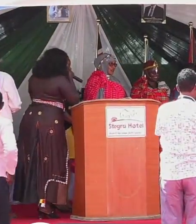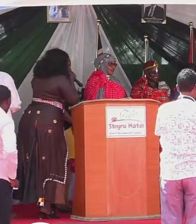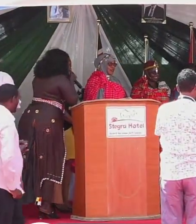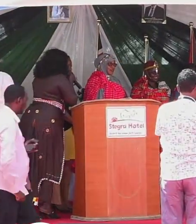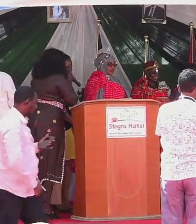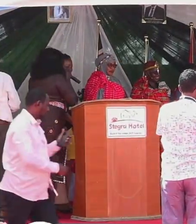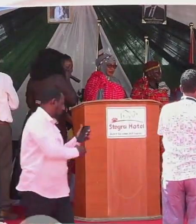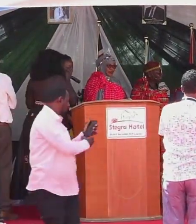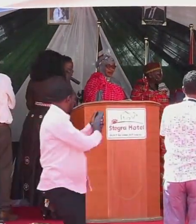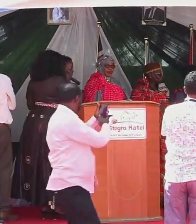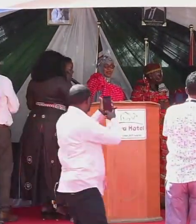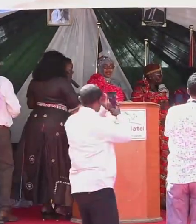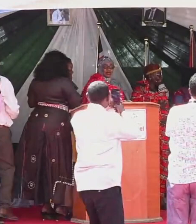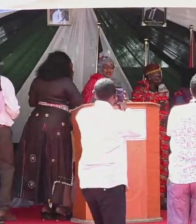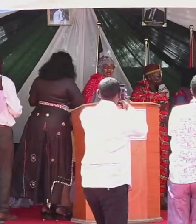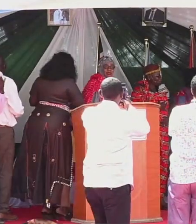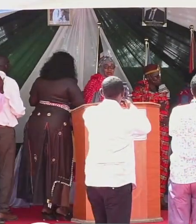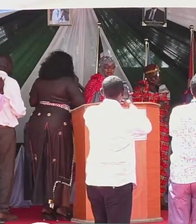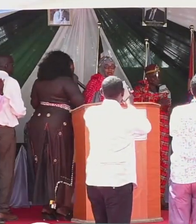Thank you,